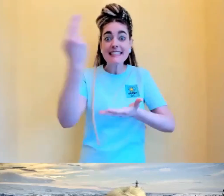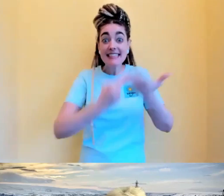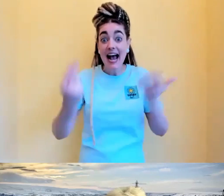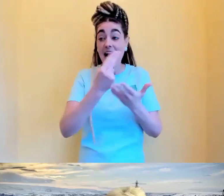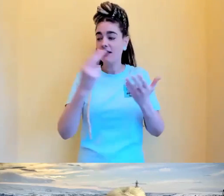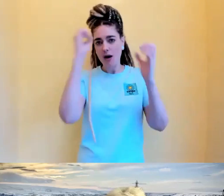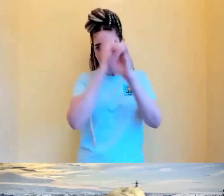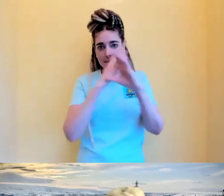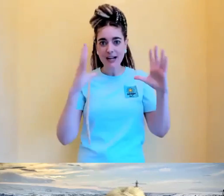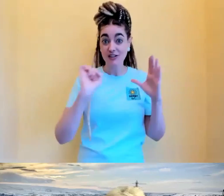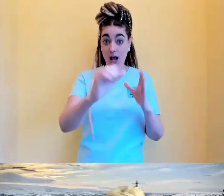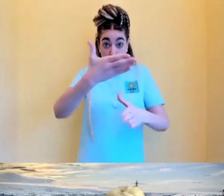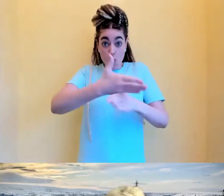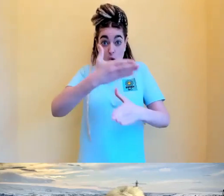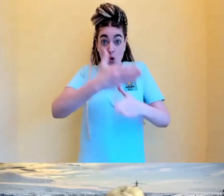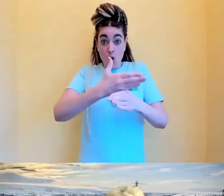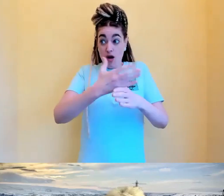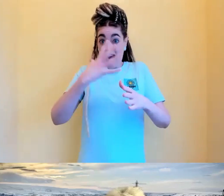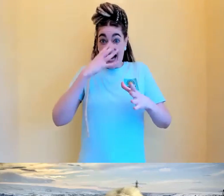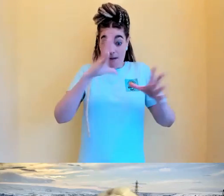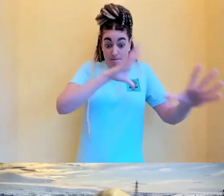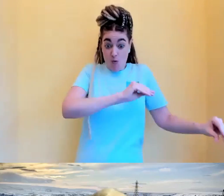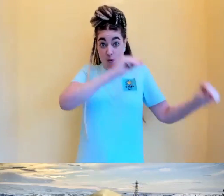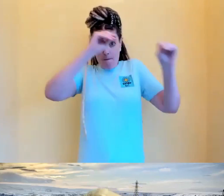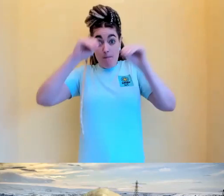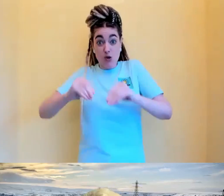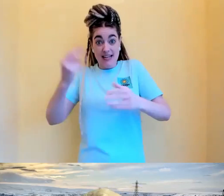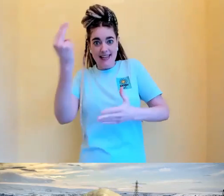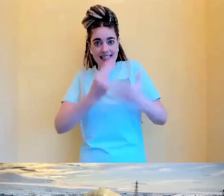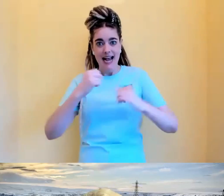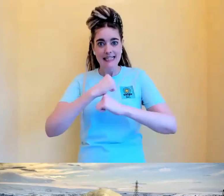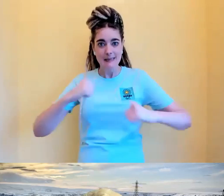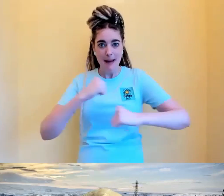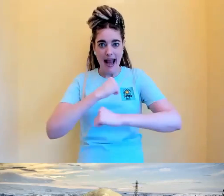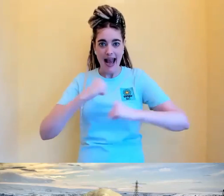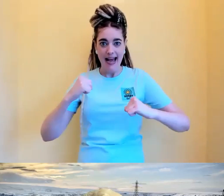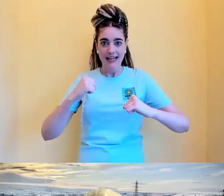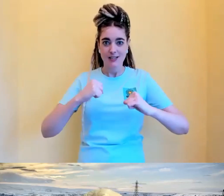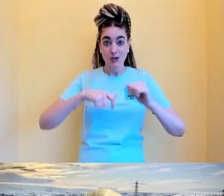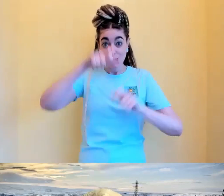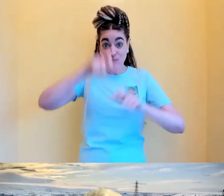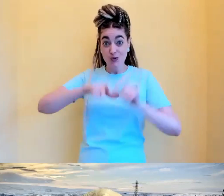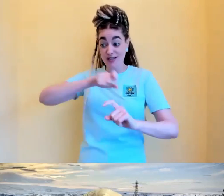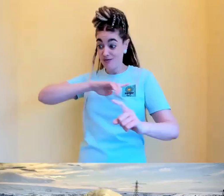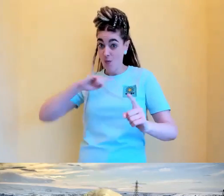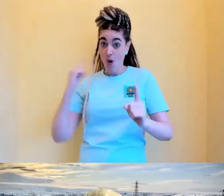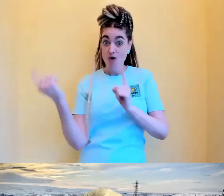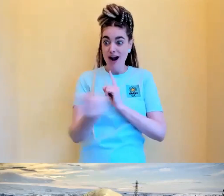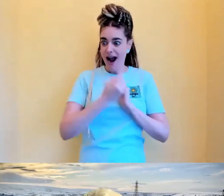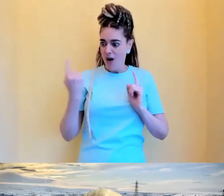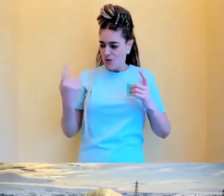of the design spaces and then allow the students to experience it would make lecturers' jobs much